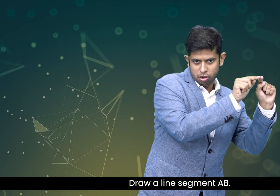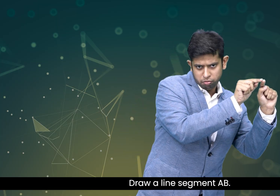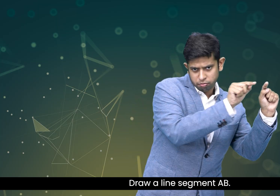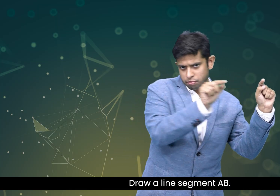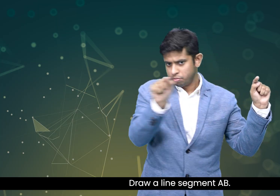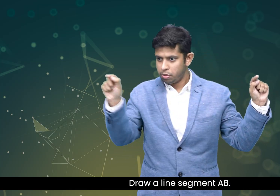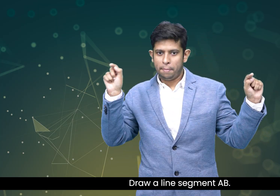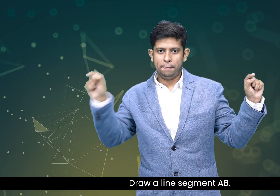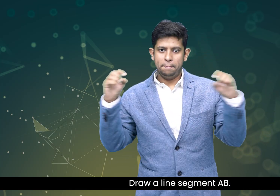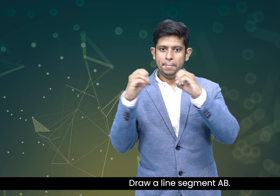line segment AB.